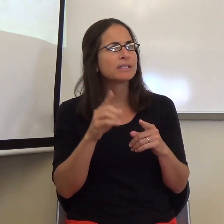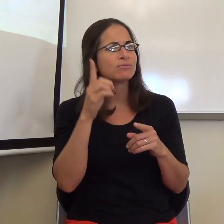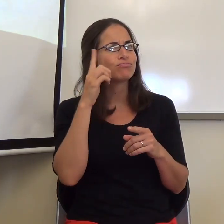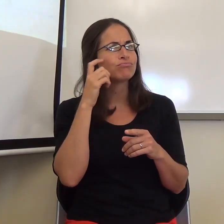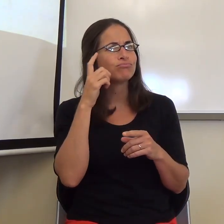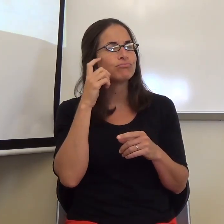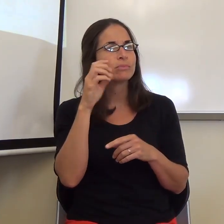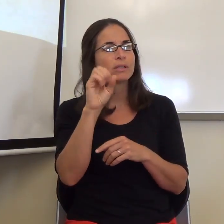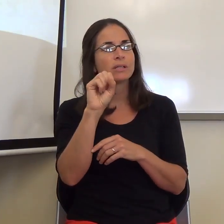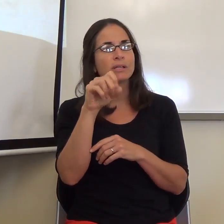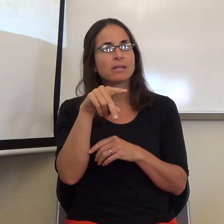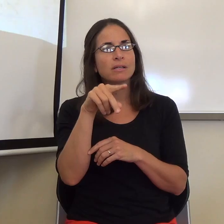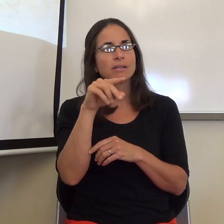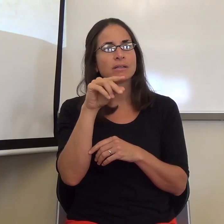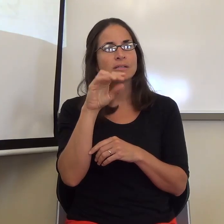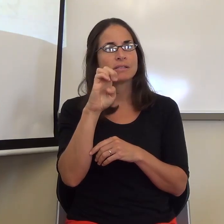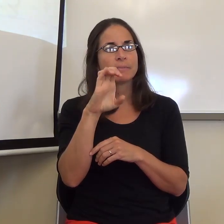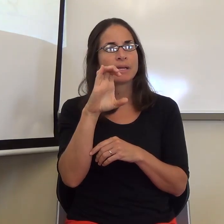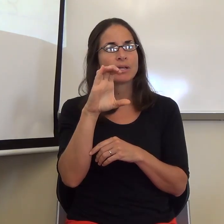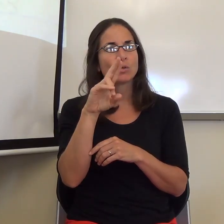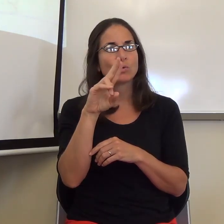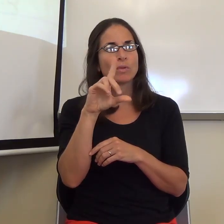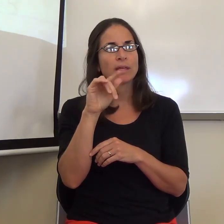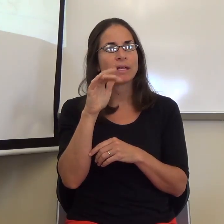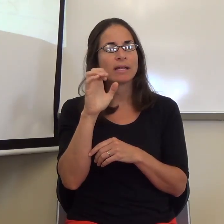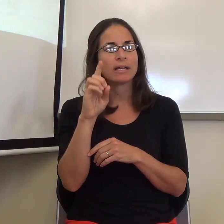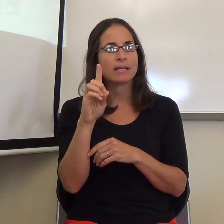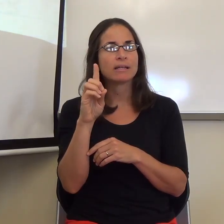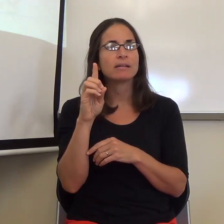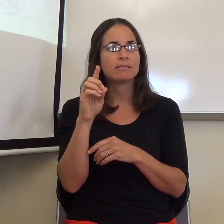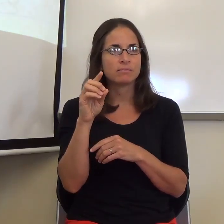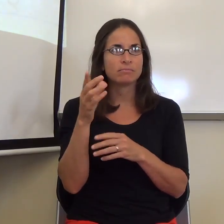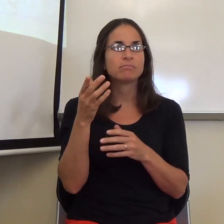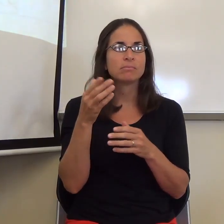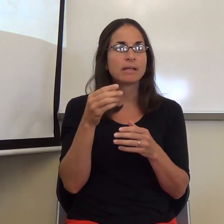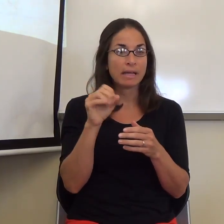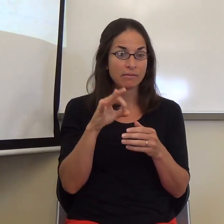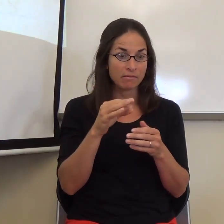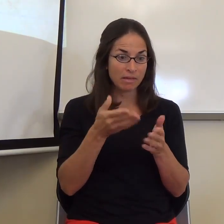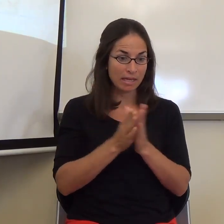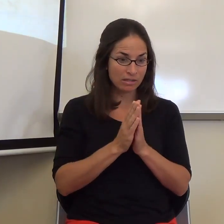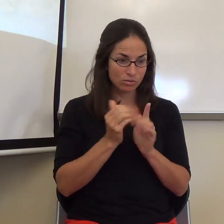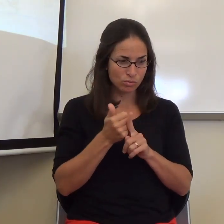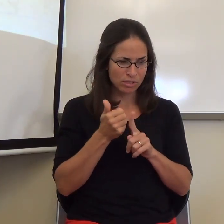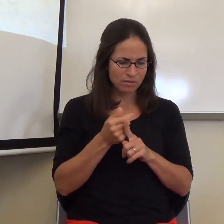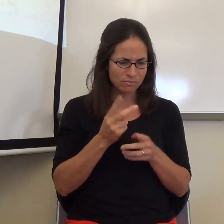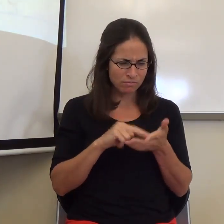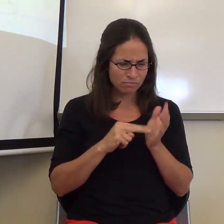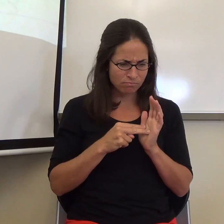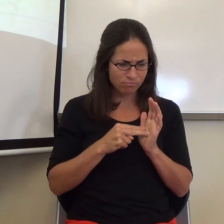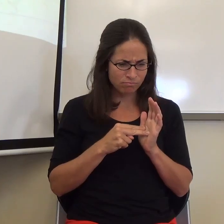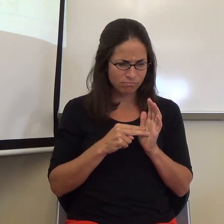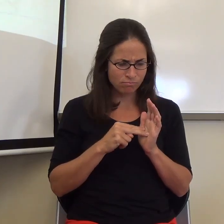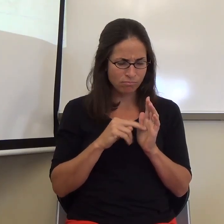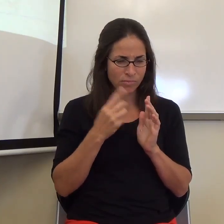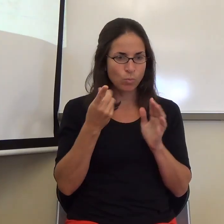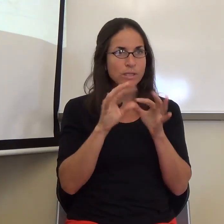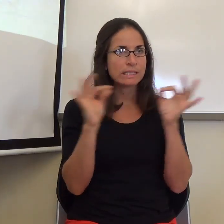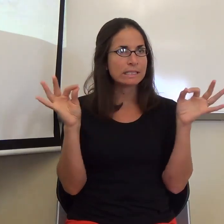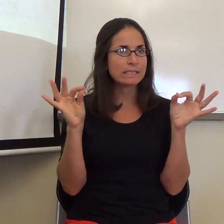So if we were gonna ask a question about this sentence without looking at the rest of it, what question do we